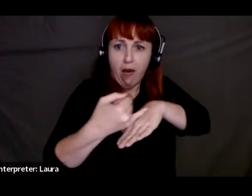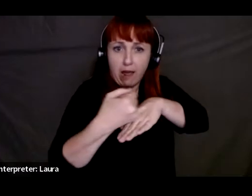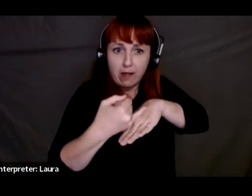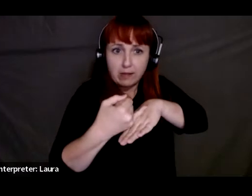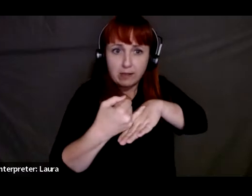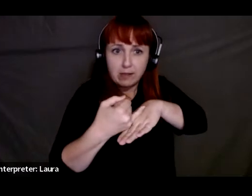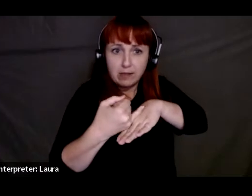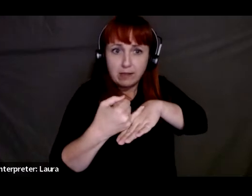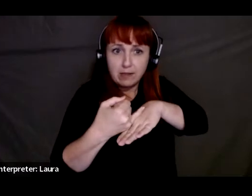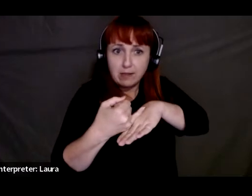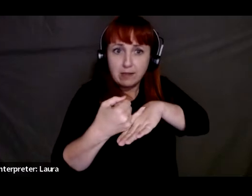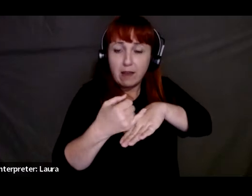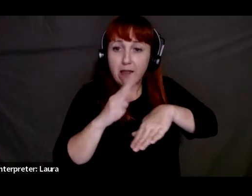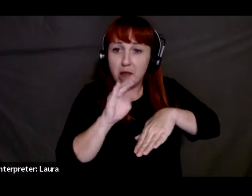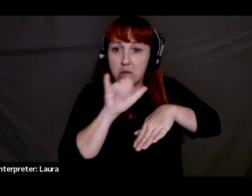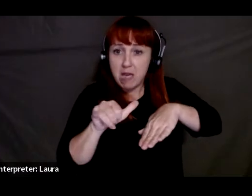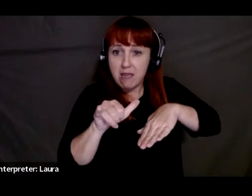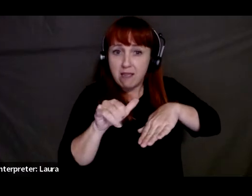on Obake Bay.